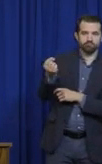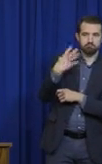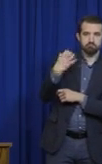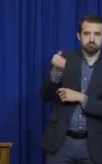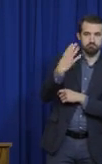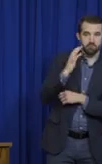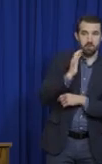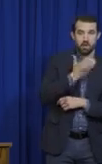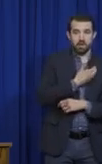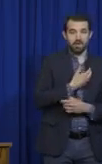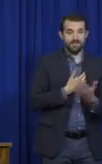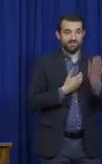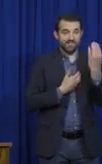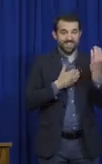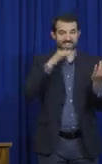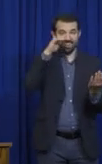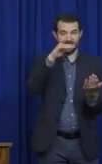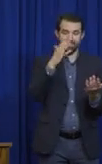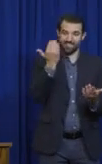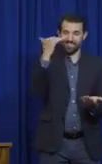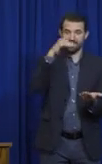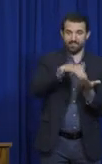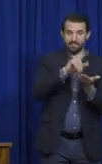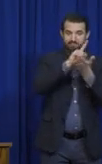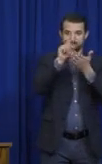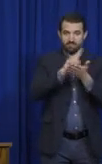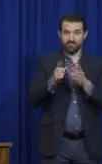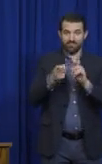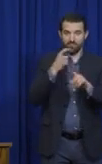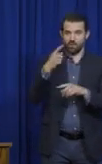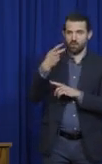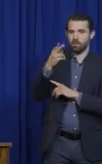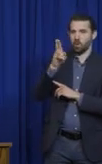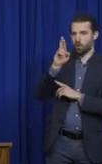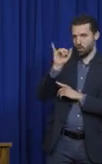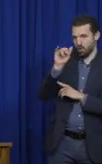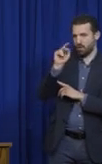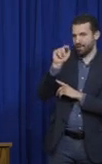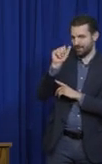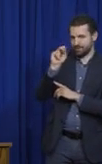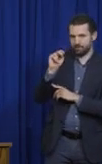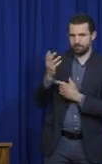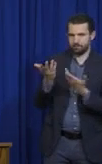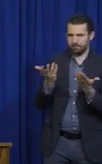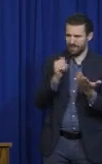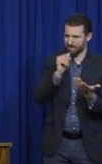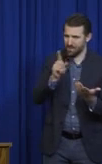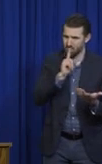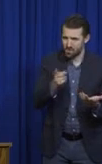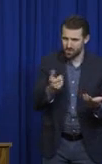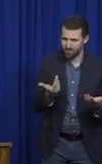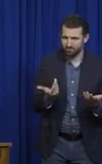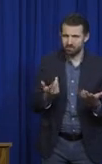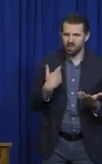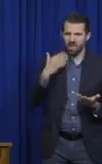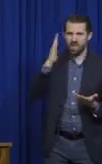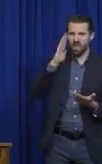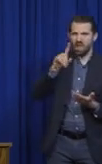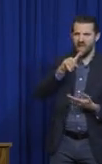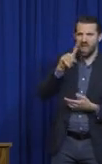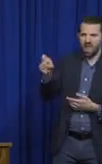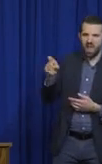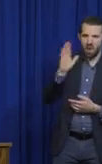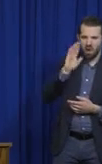15,000 is or are from Puritan. We'll try to find out. They're part of a larger order, and so it could be